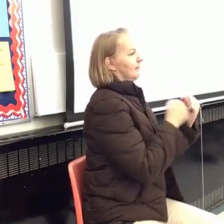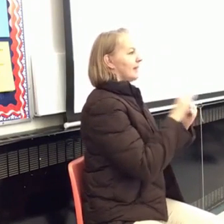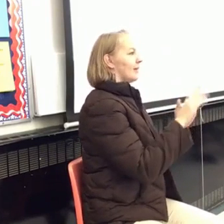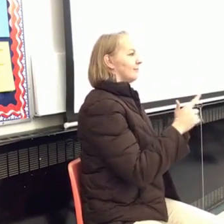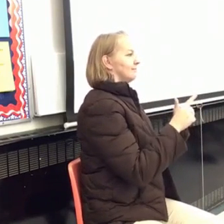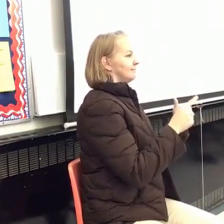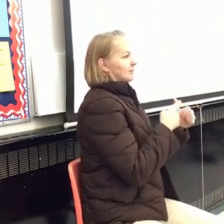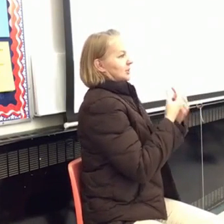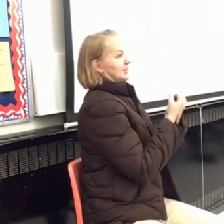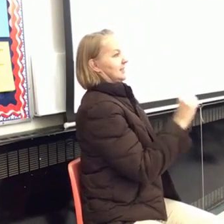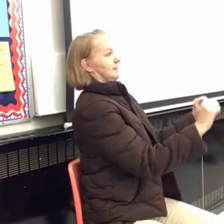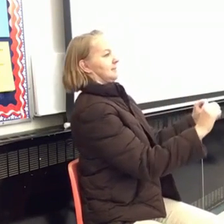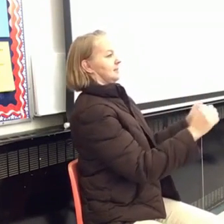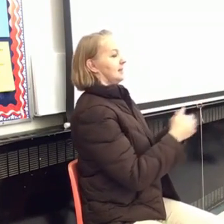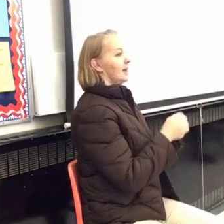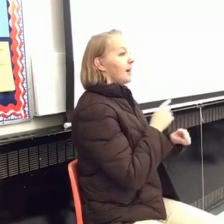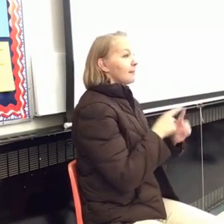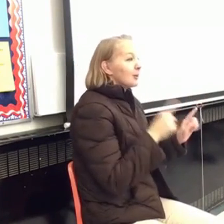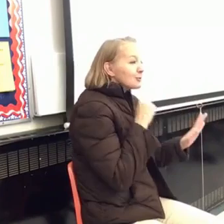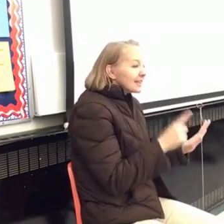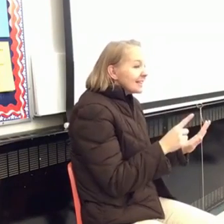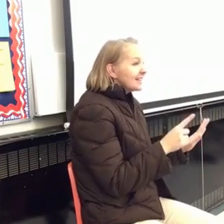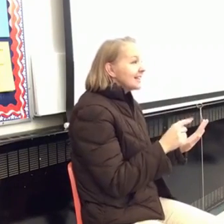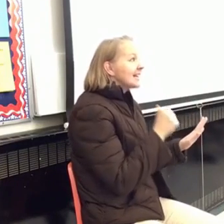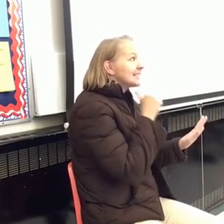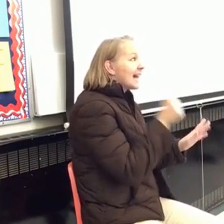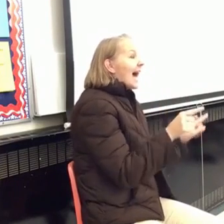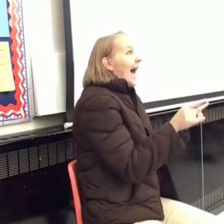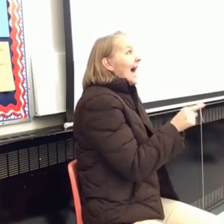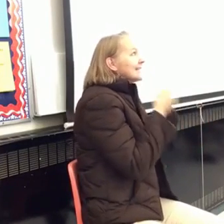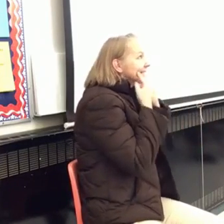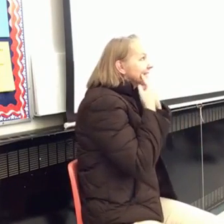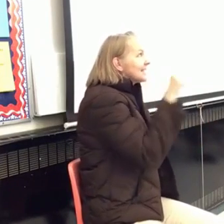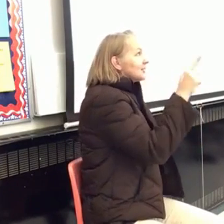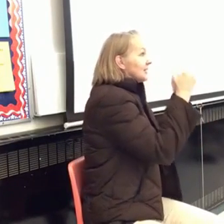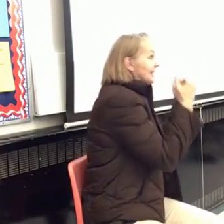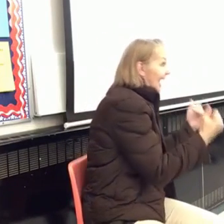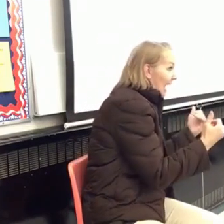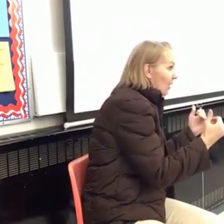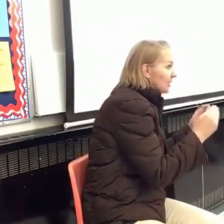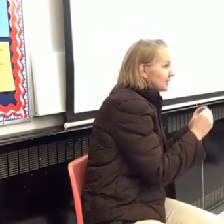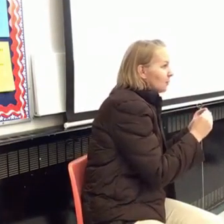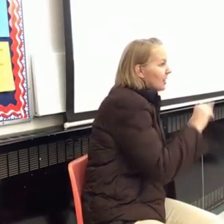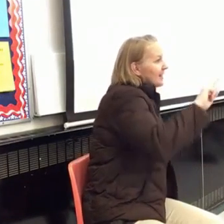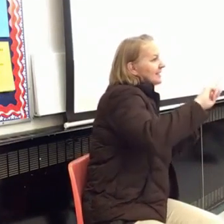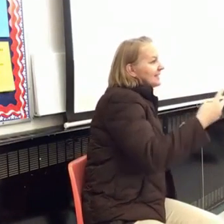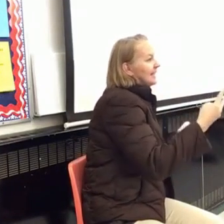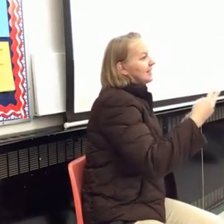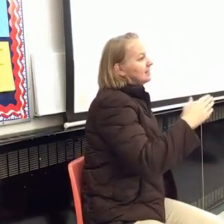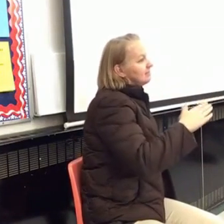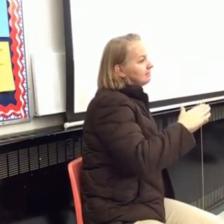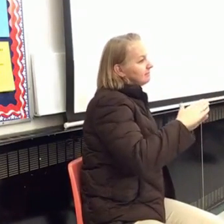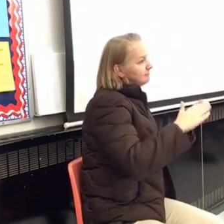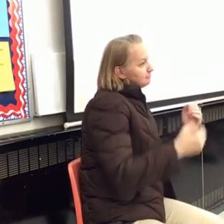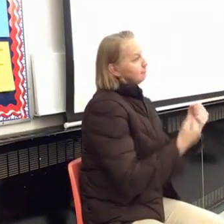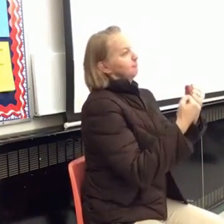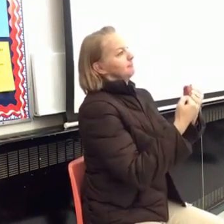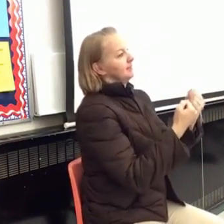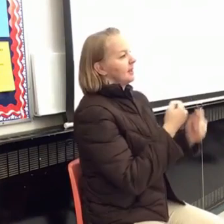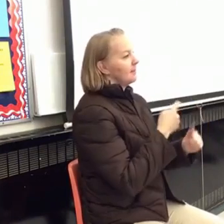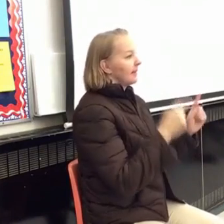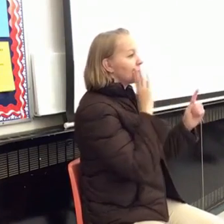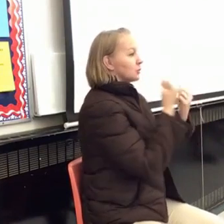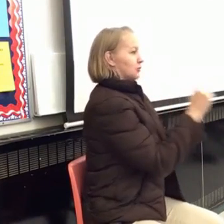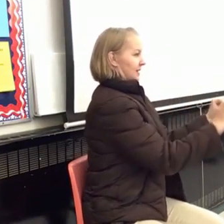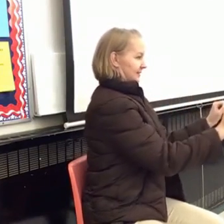it. Now, the reality, though, is that this is not going to be as successful during this time. It's more successful during the second wave, but they are going to attempt to do